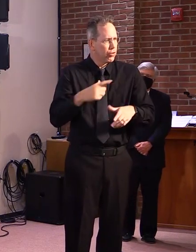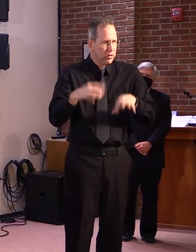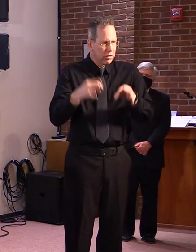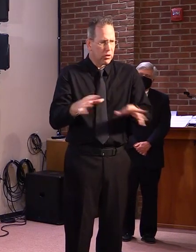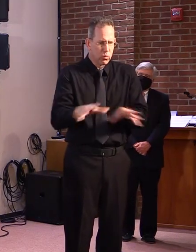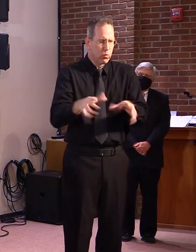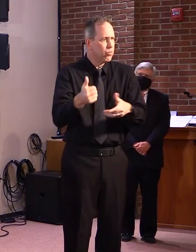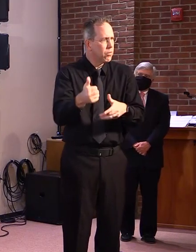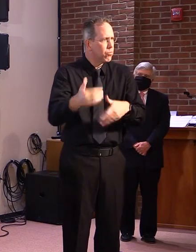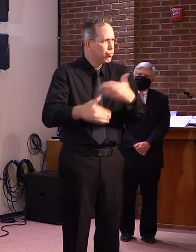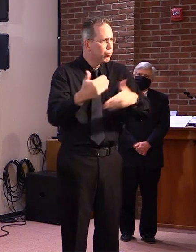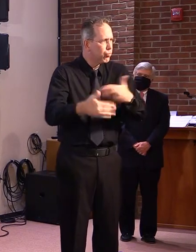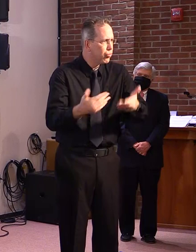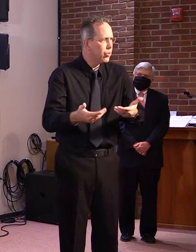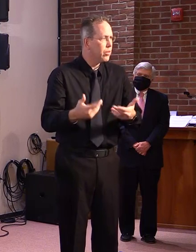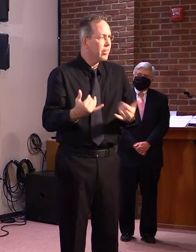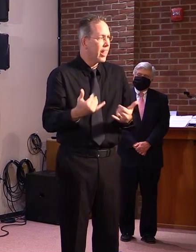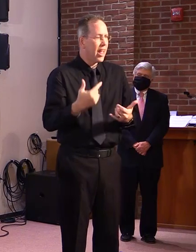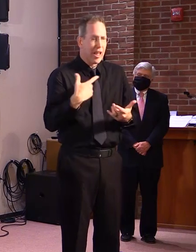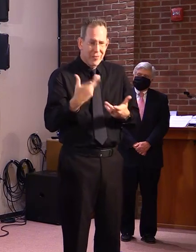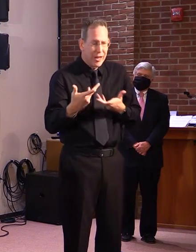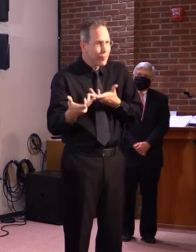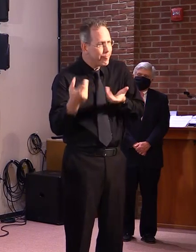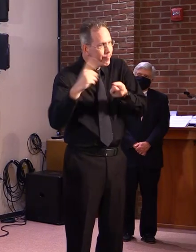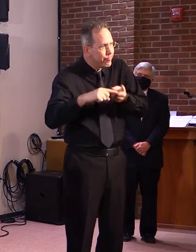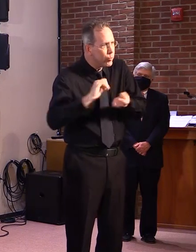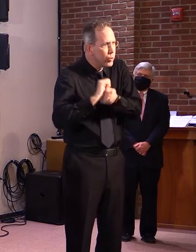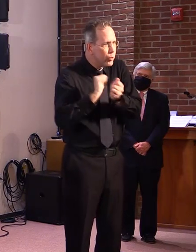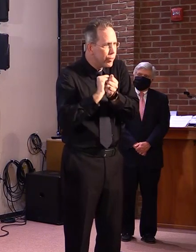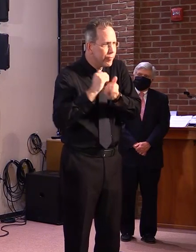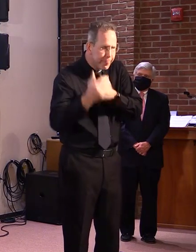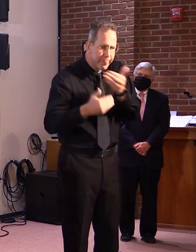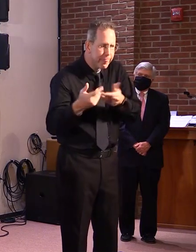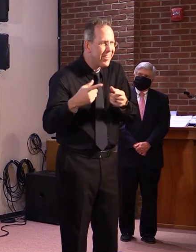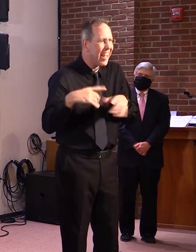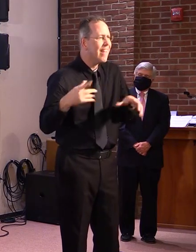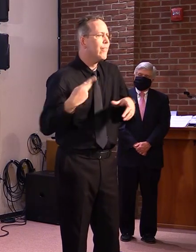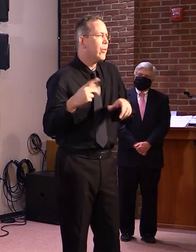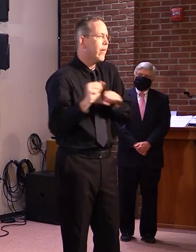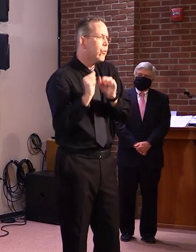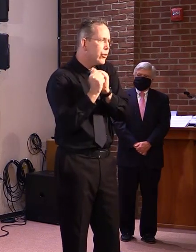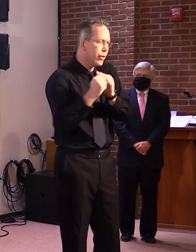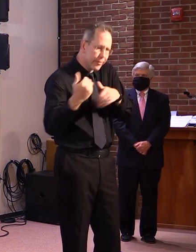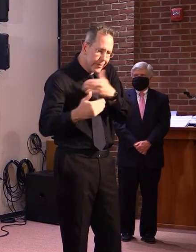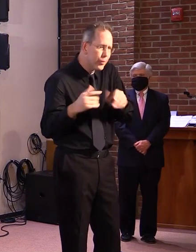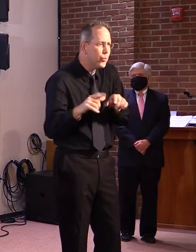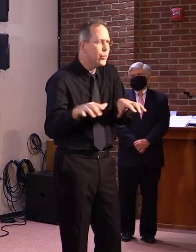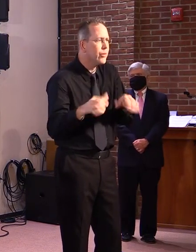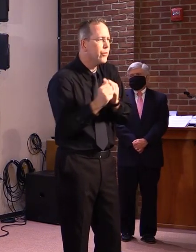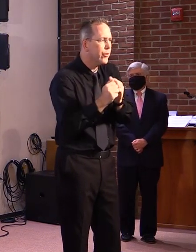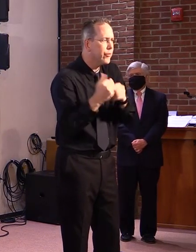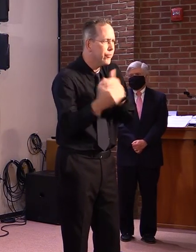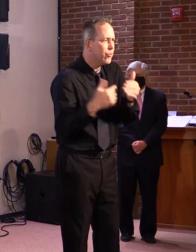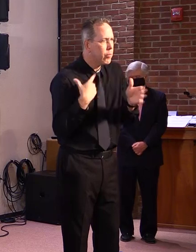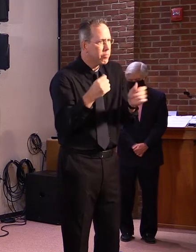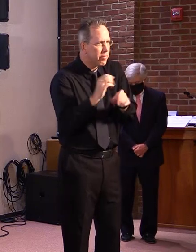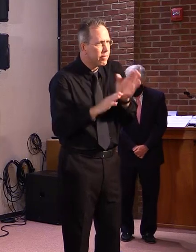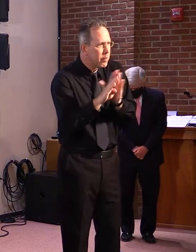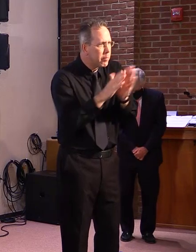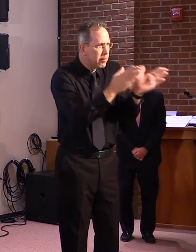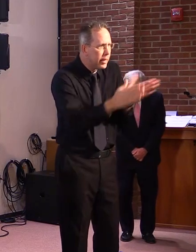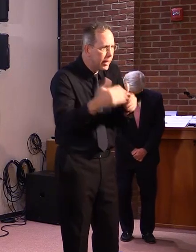difficult times. You know, we certainly didn't come at an appropriate time for anyone, but not the legislature in